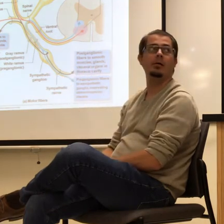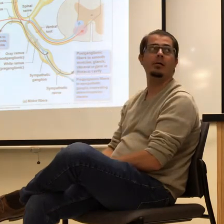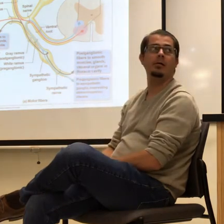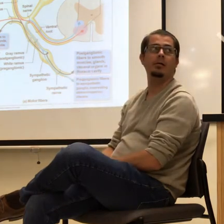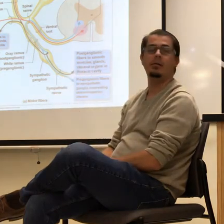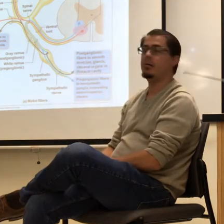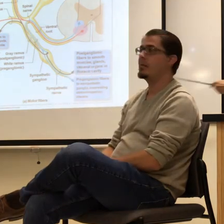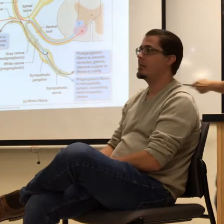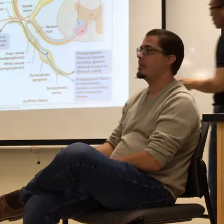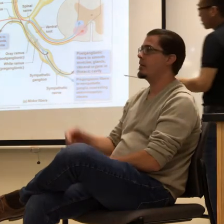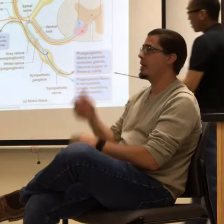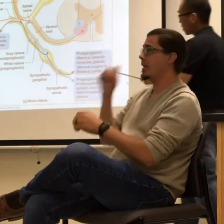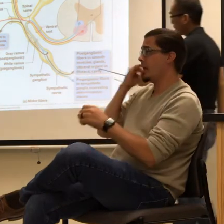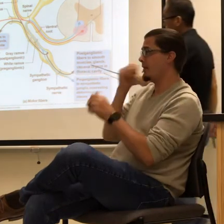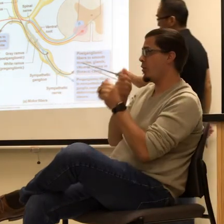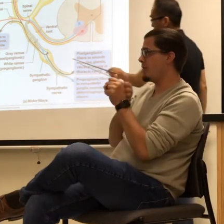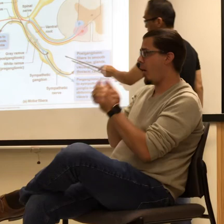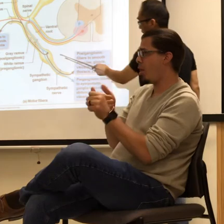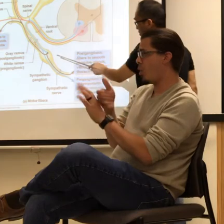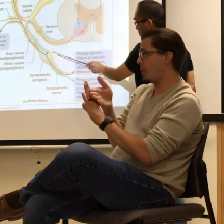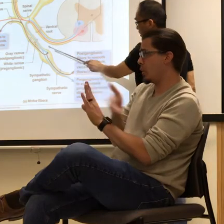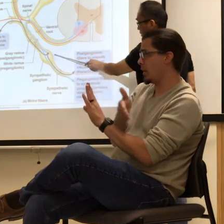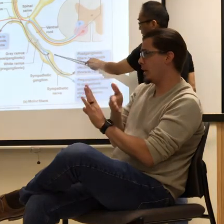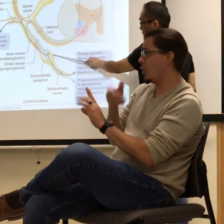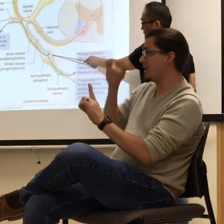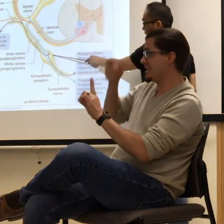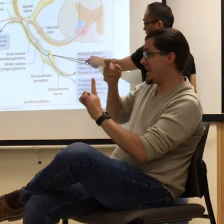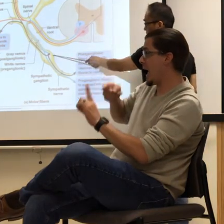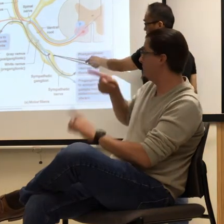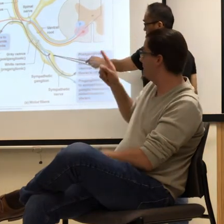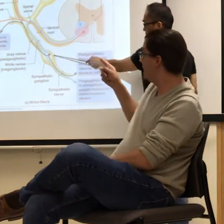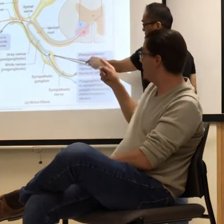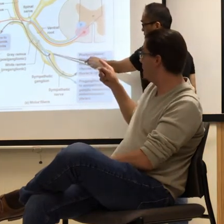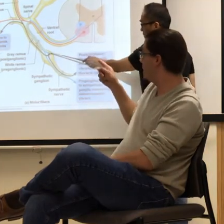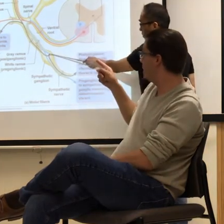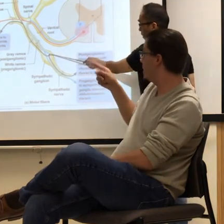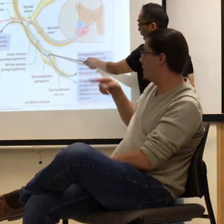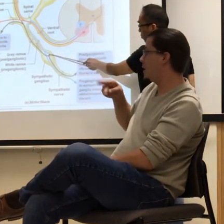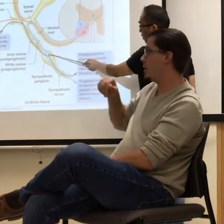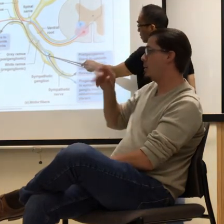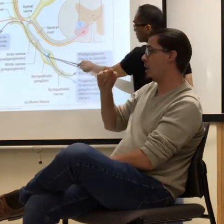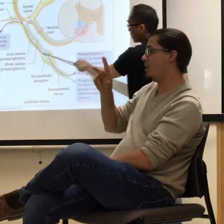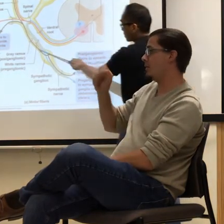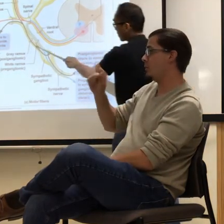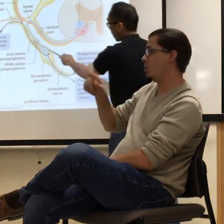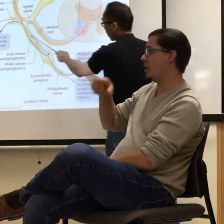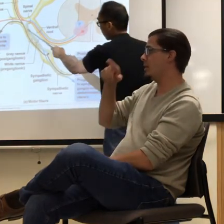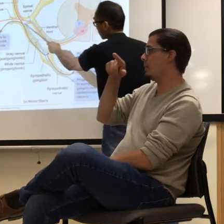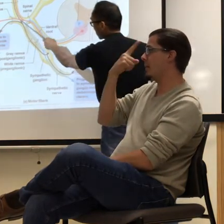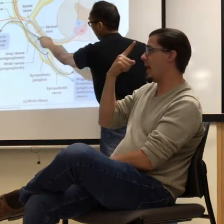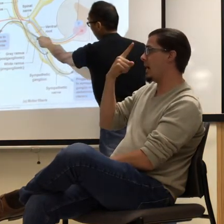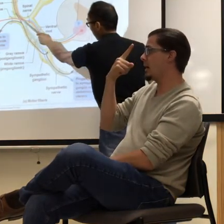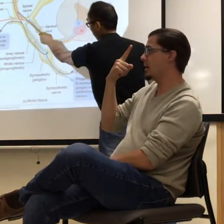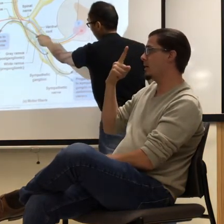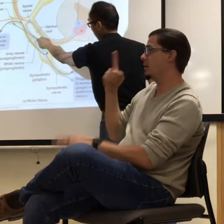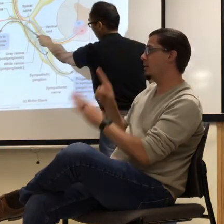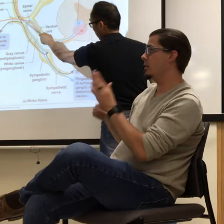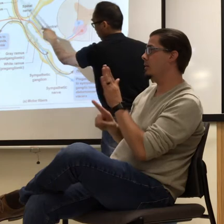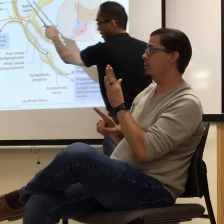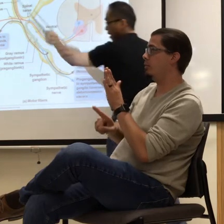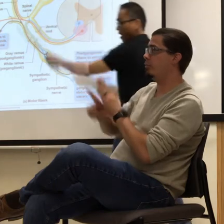Well, if you follow the pre, the synapse is here in the paravertebral, and then the black one sends it out